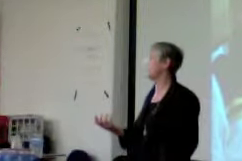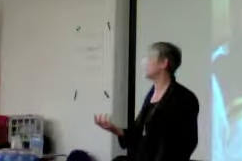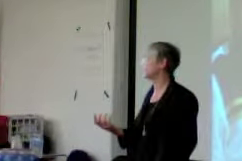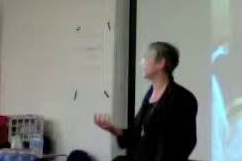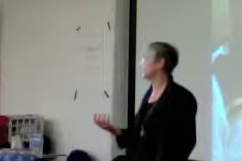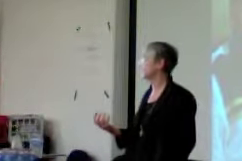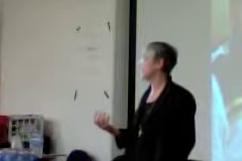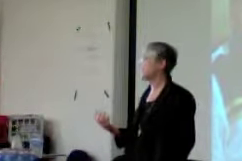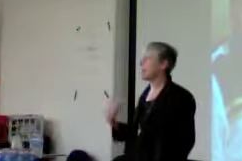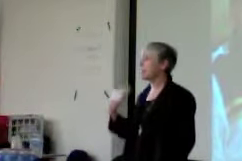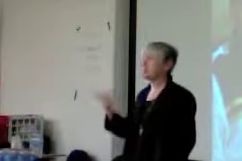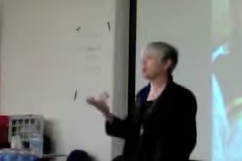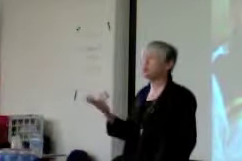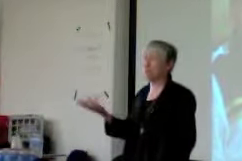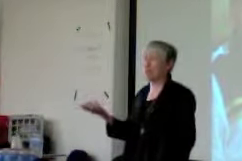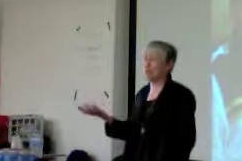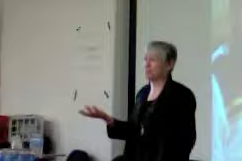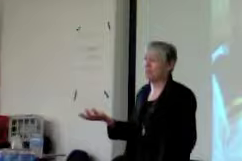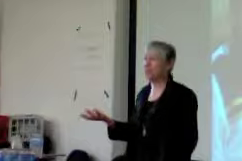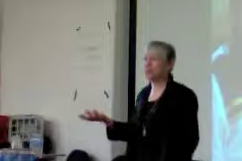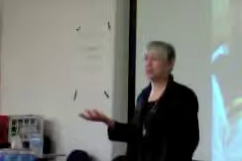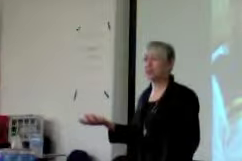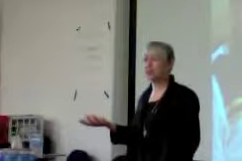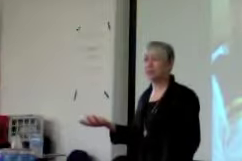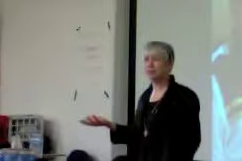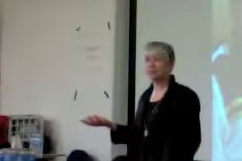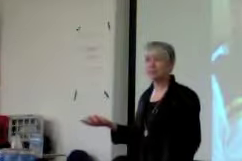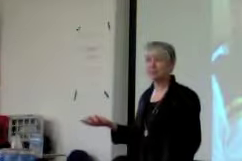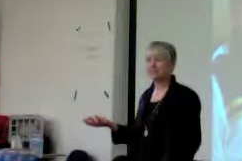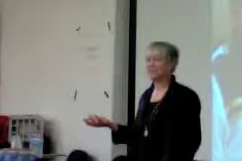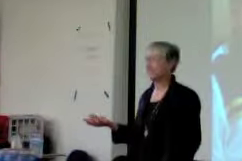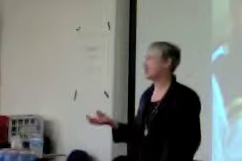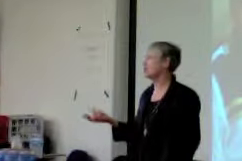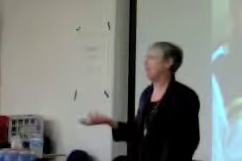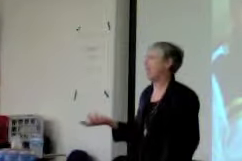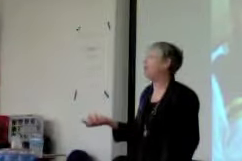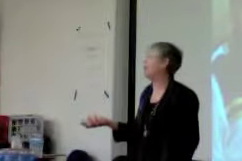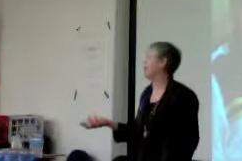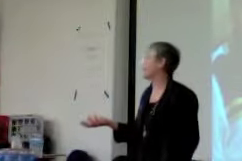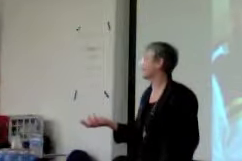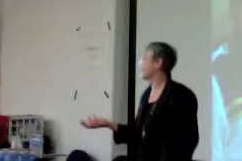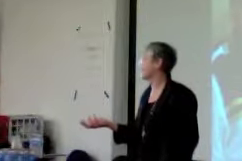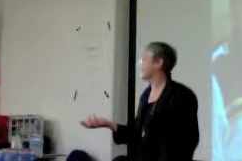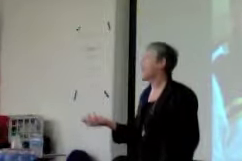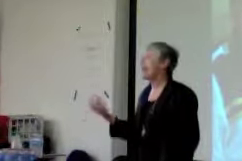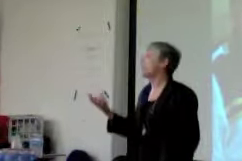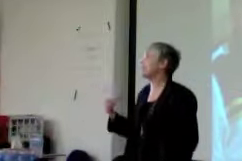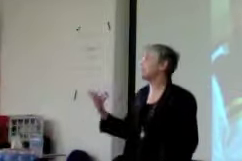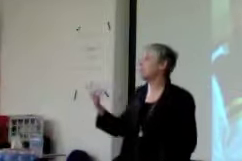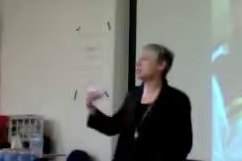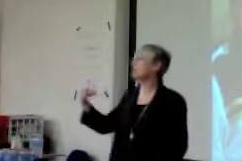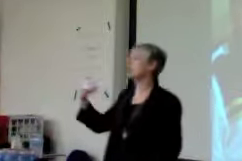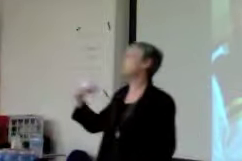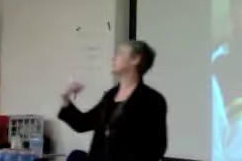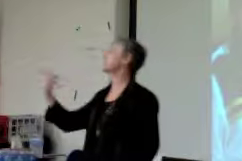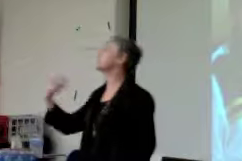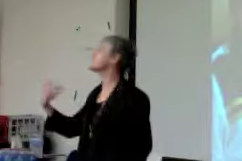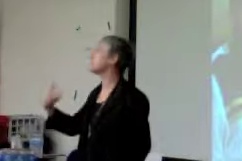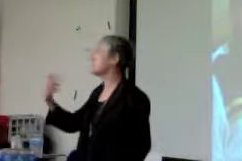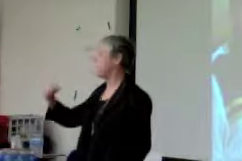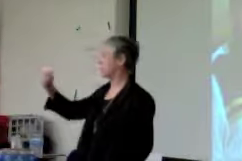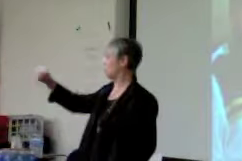video and have them do it because you asked them. That's huge power. And then having the opportunity to